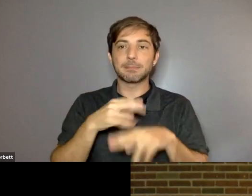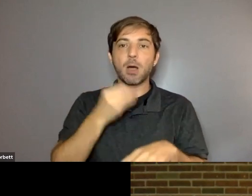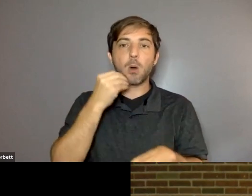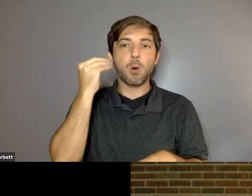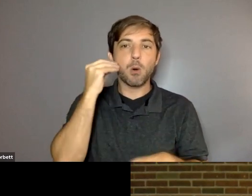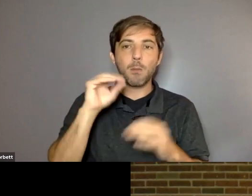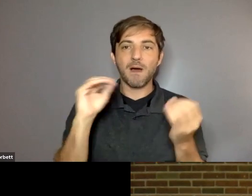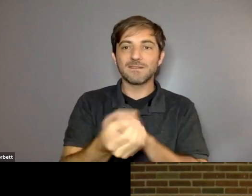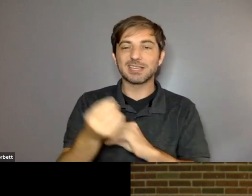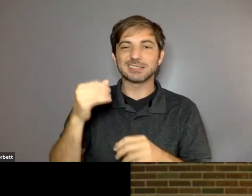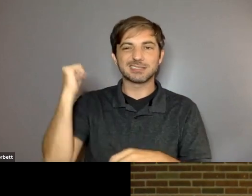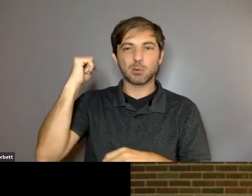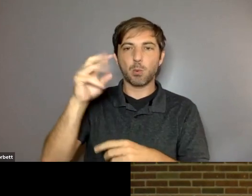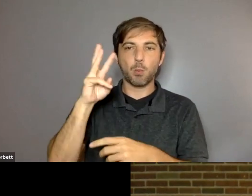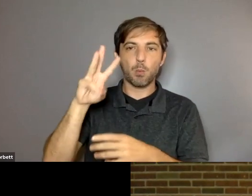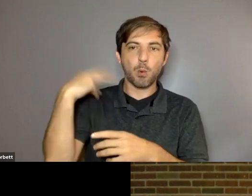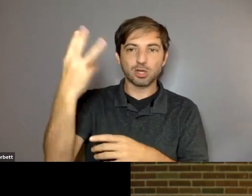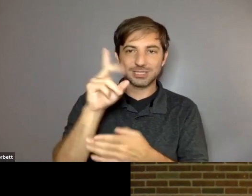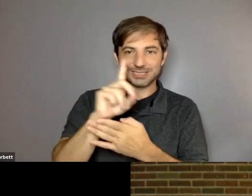DC, because we're all still teleworking.